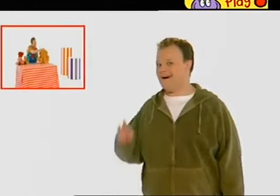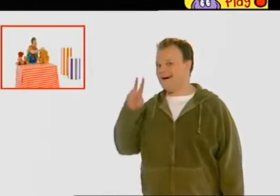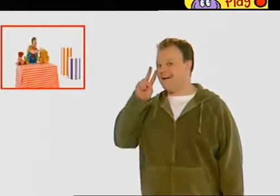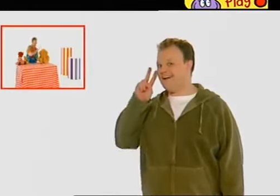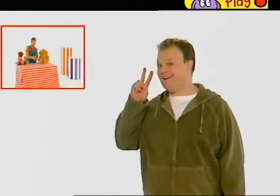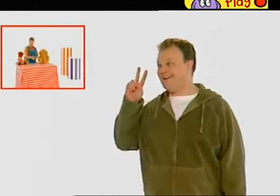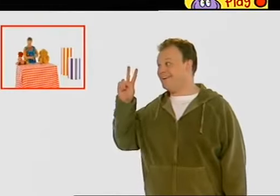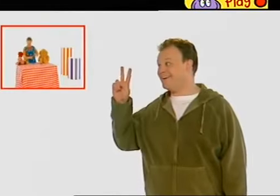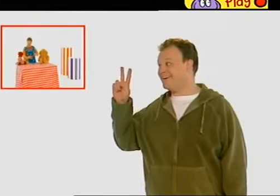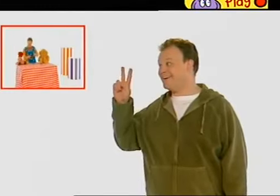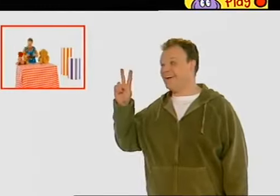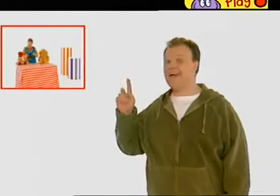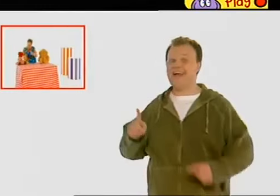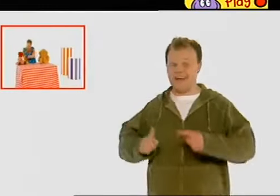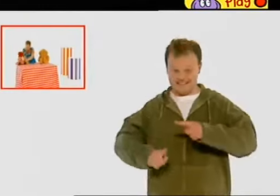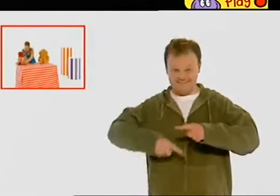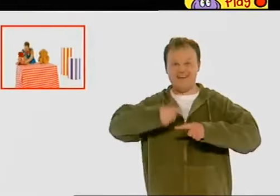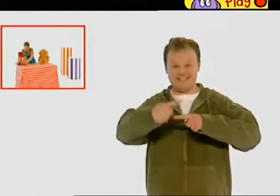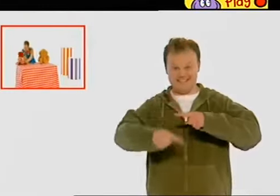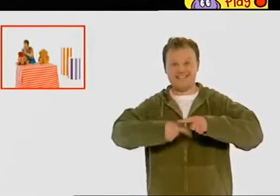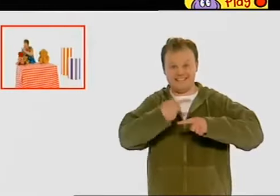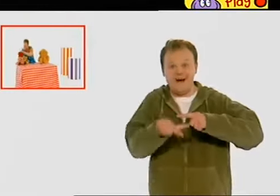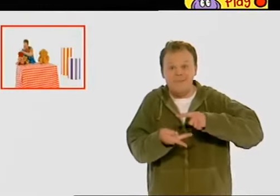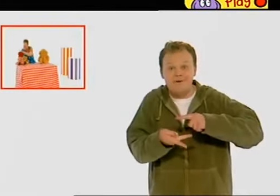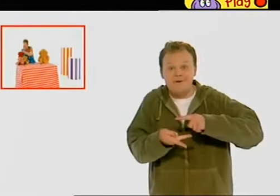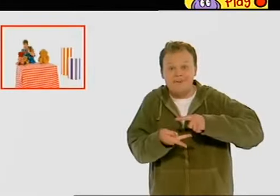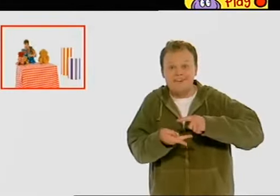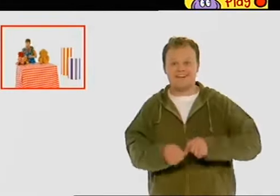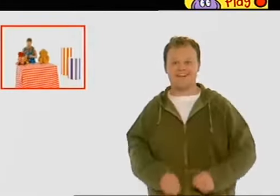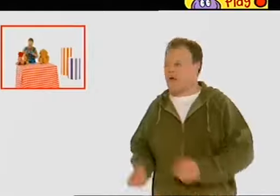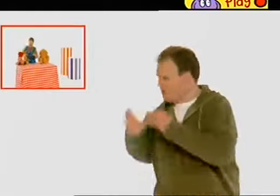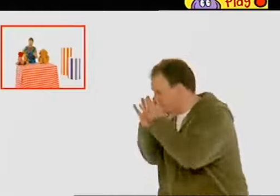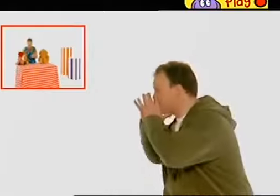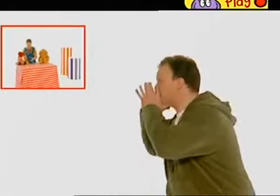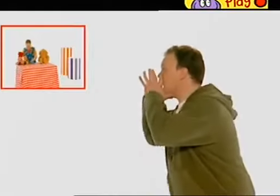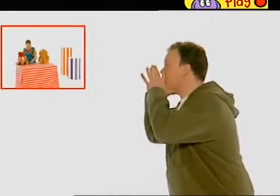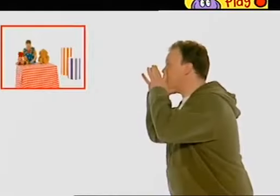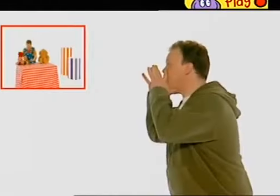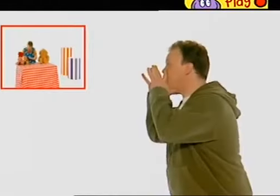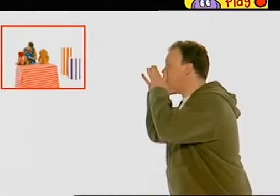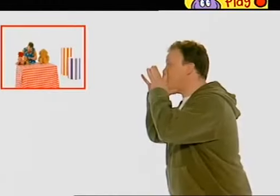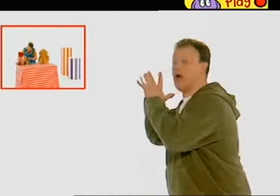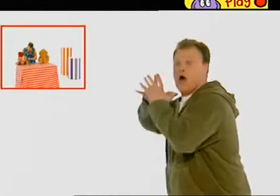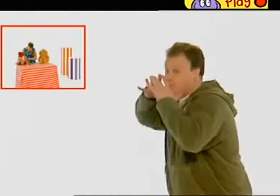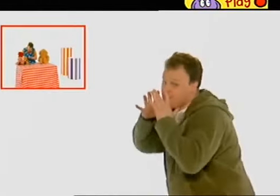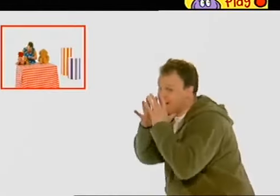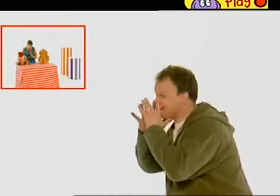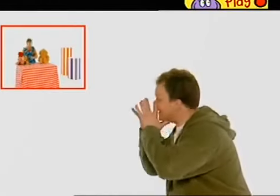Ah, look. It's Mr. Tumble. Mr. Tumble. Mr.